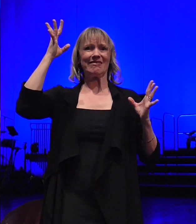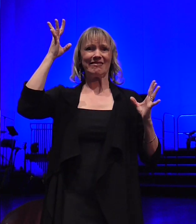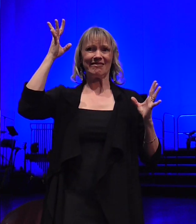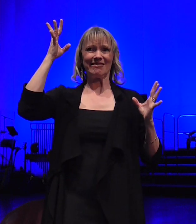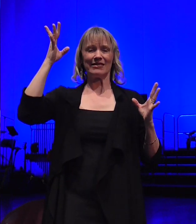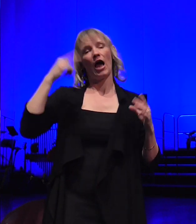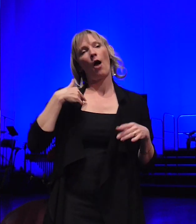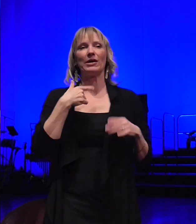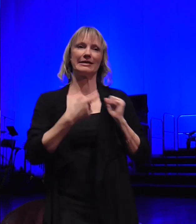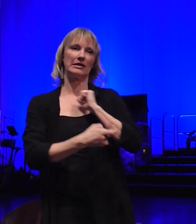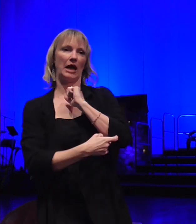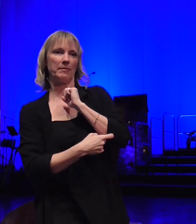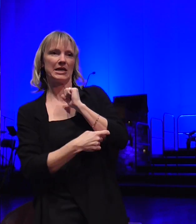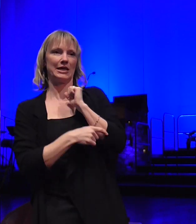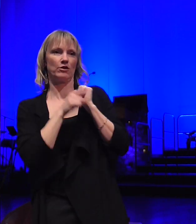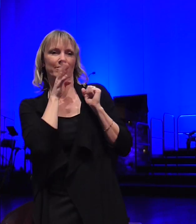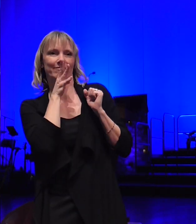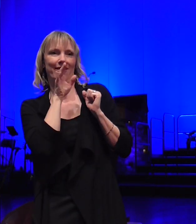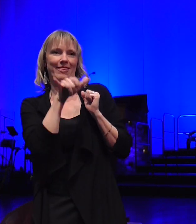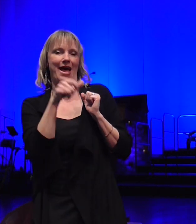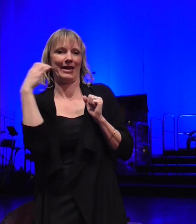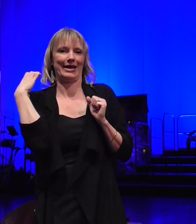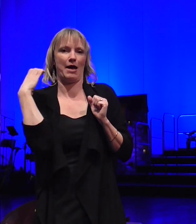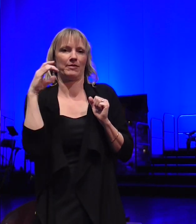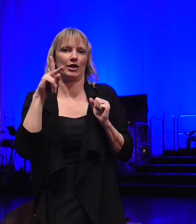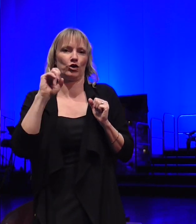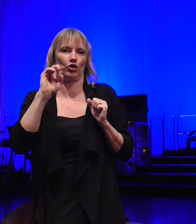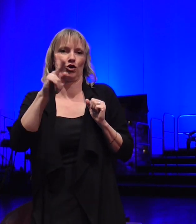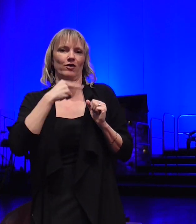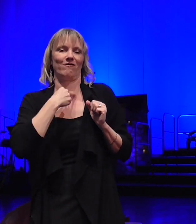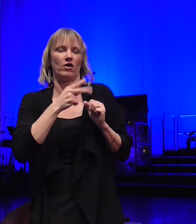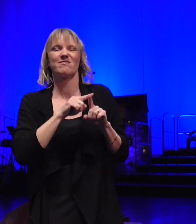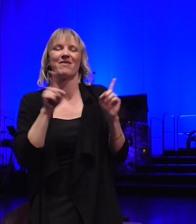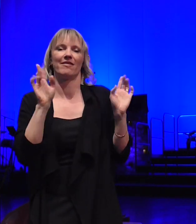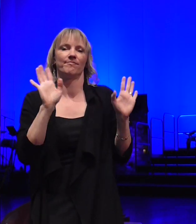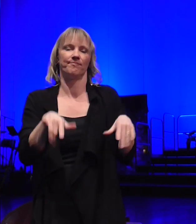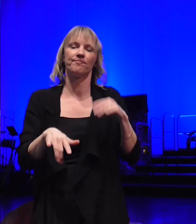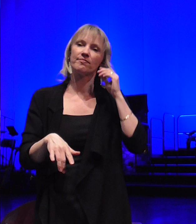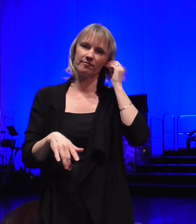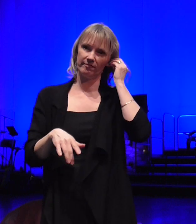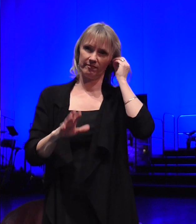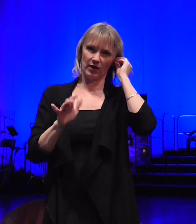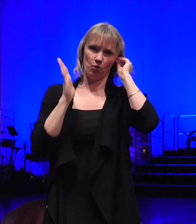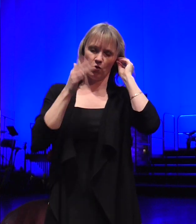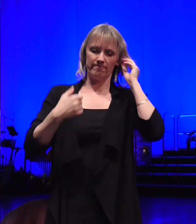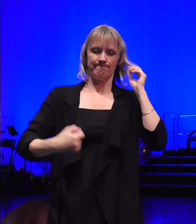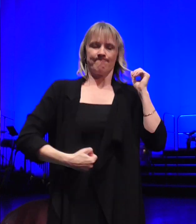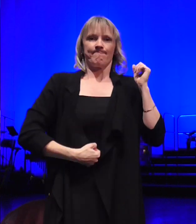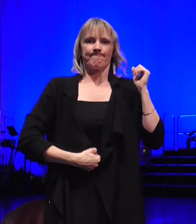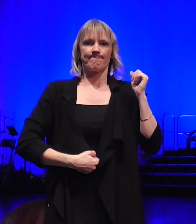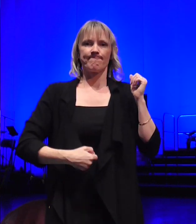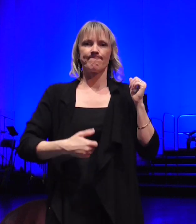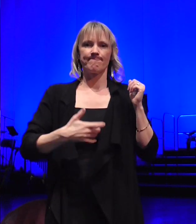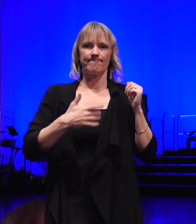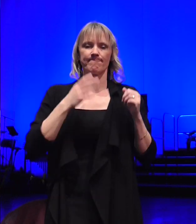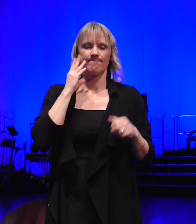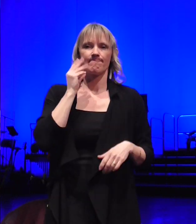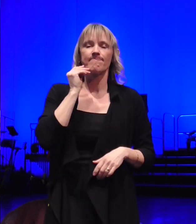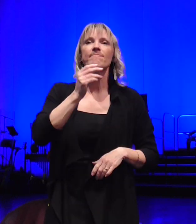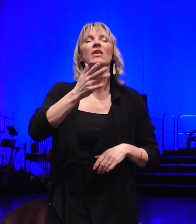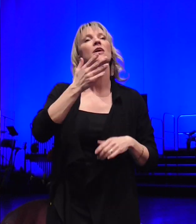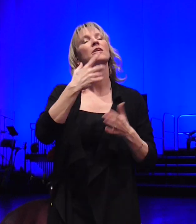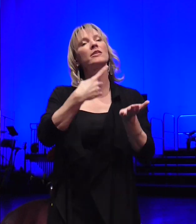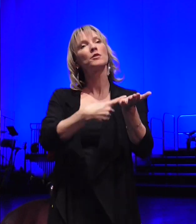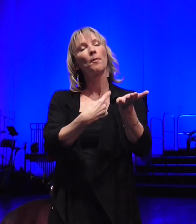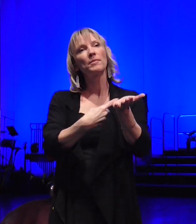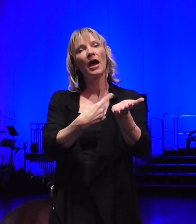Captain Kirk voice, but I think it would take that kind of gut punch effect. See,